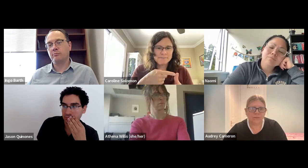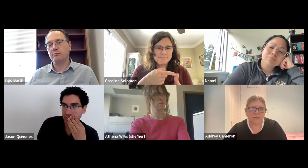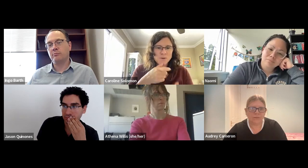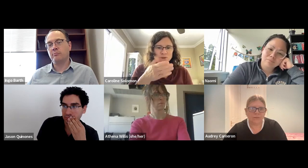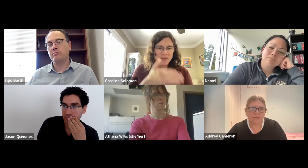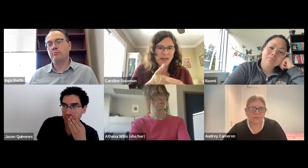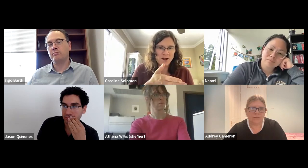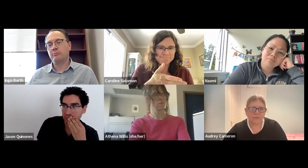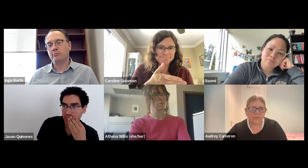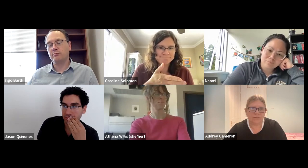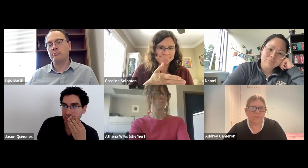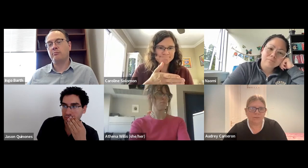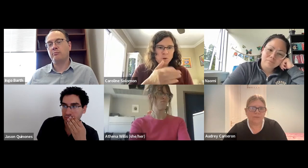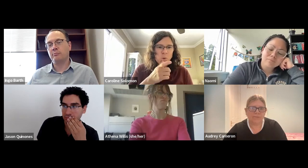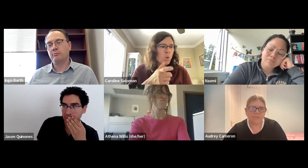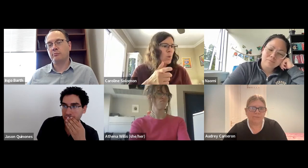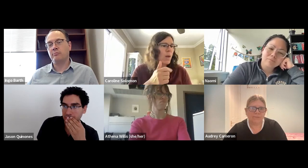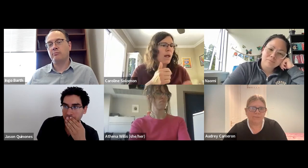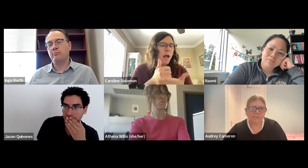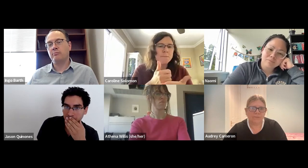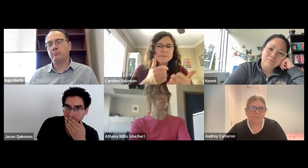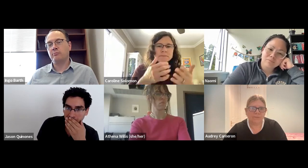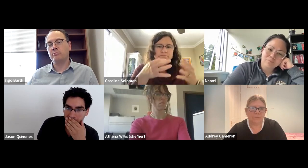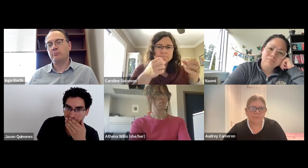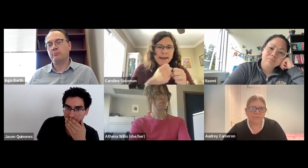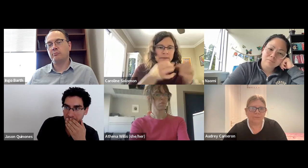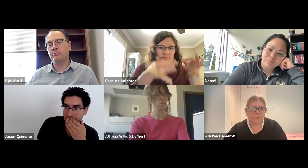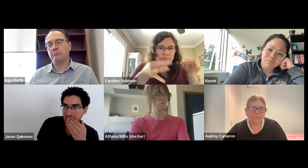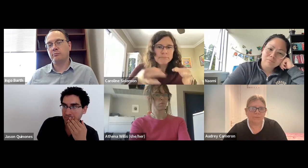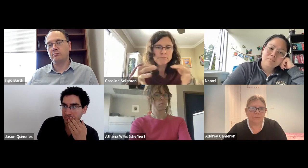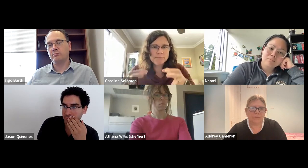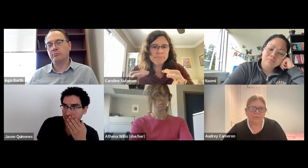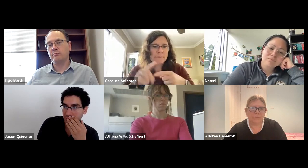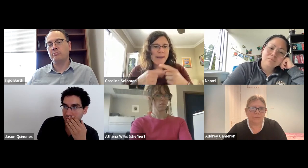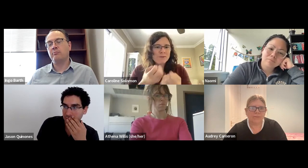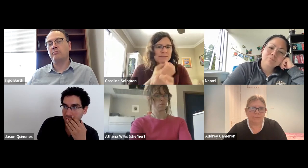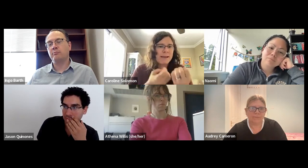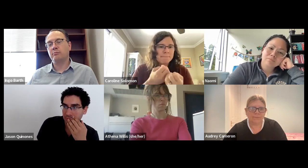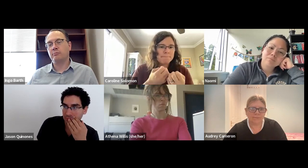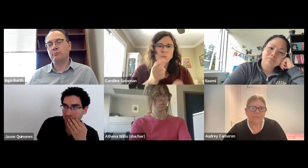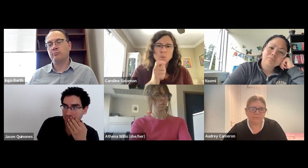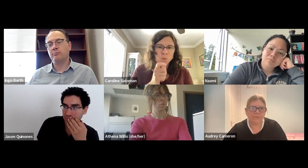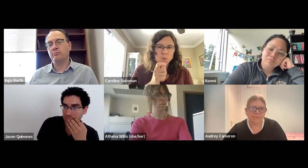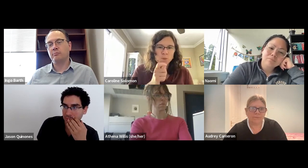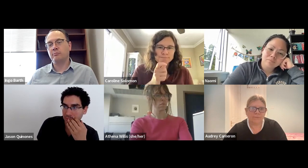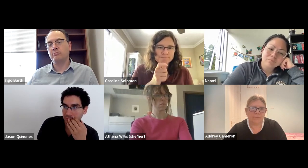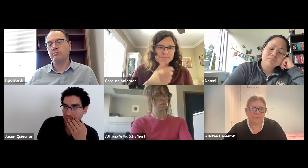who should be there, who should be present at the table, you know, who helps make these determinations about